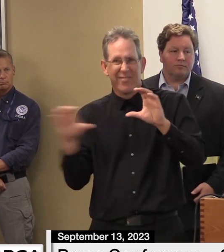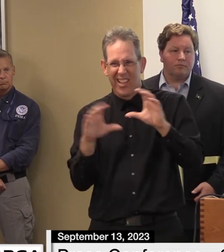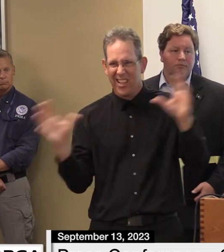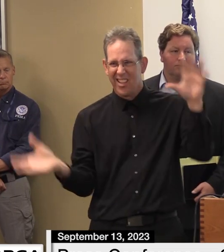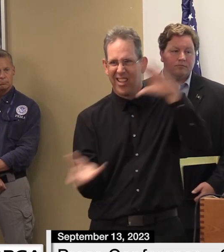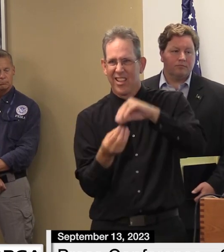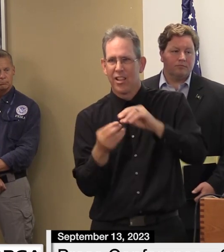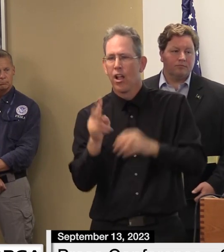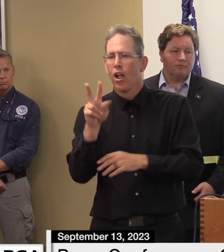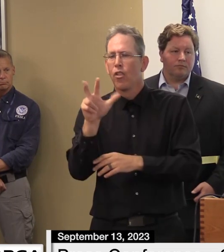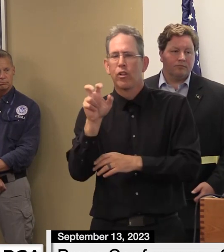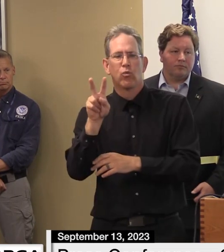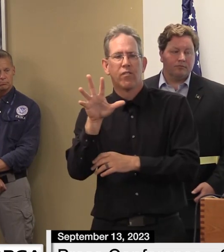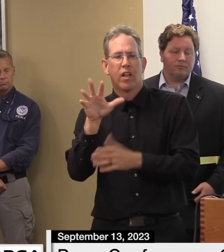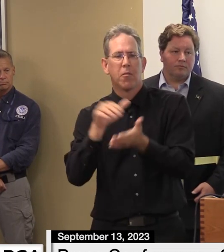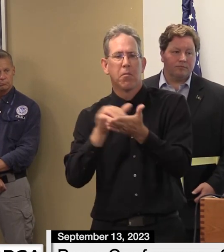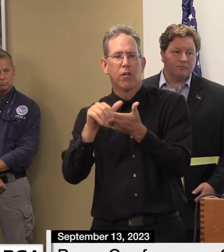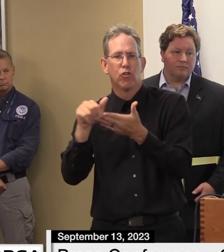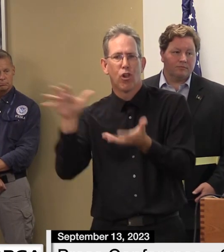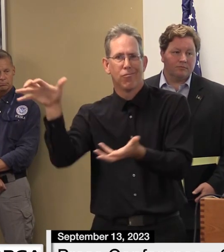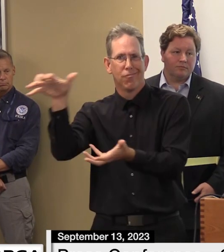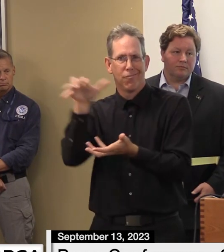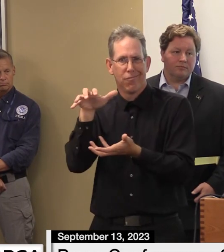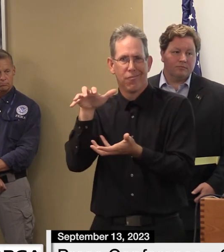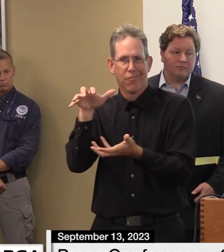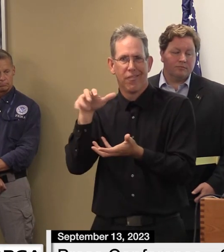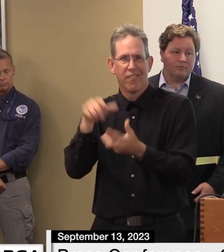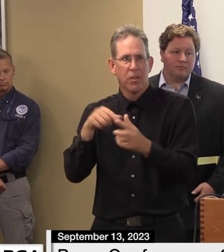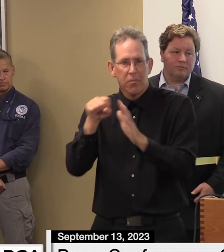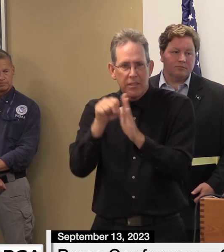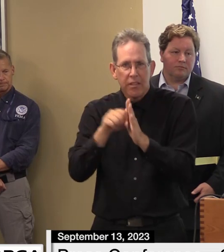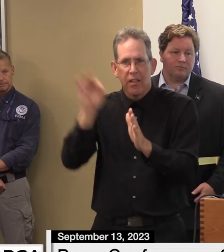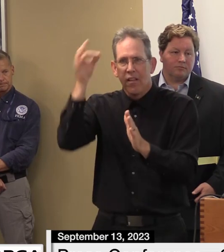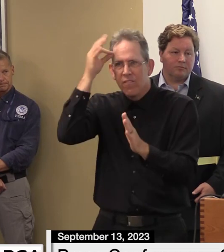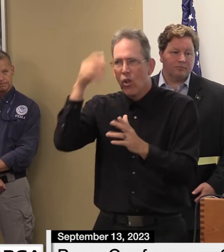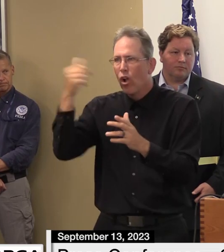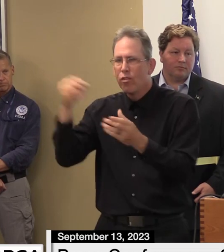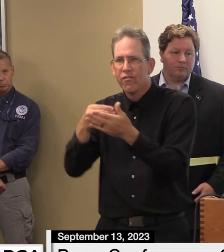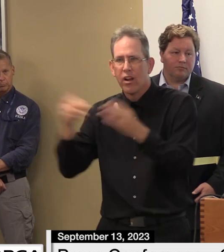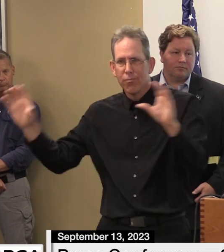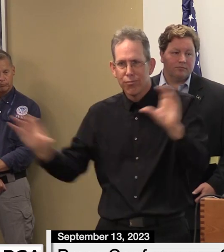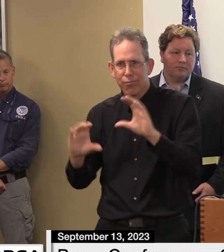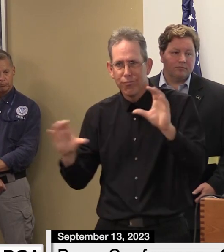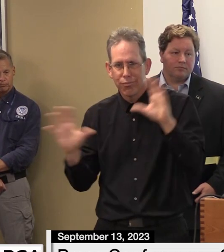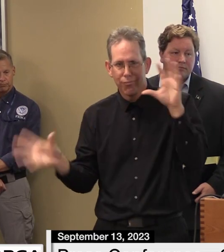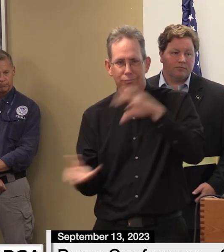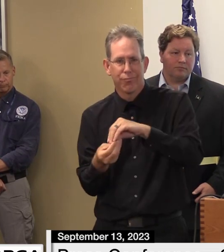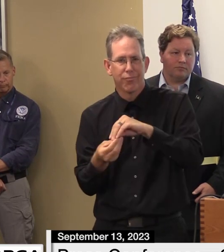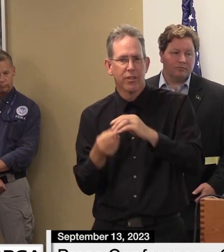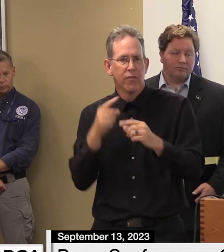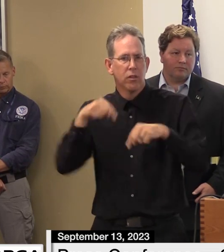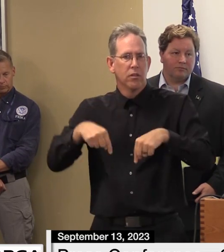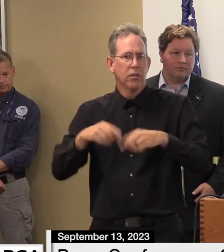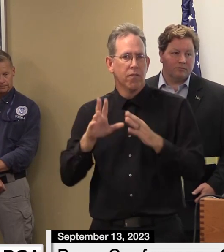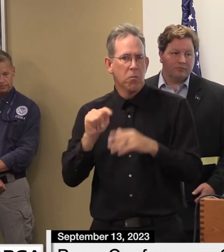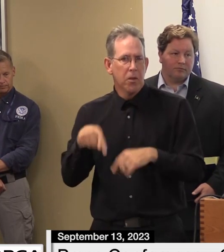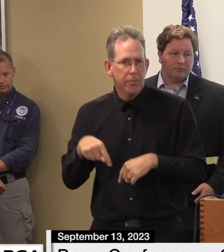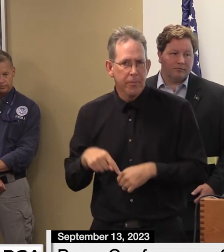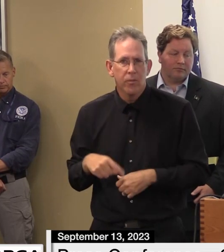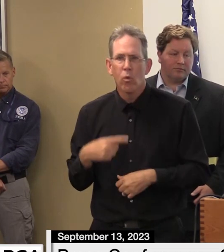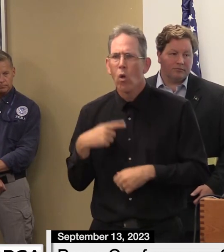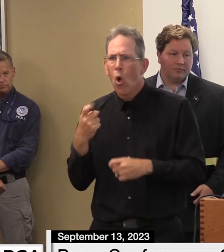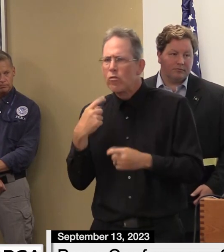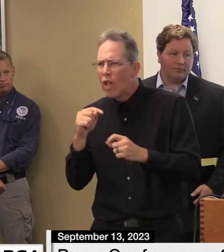million of economic activity, which will support Vermont's communities. And so we always look to